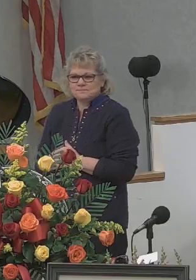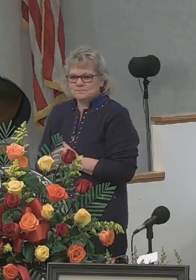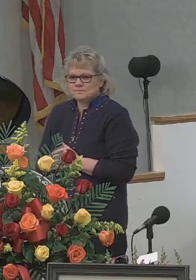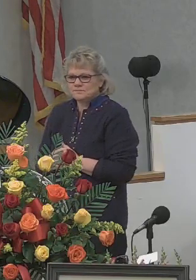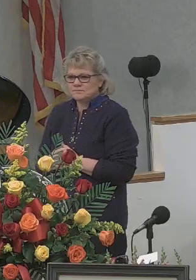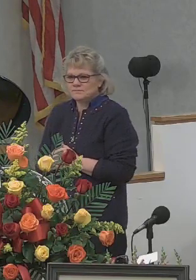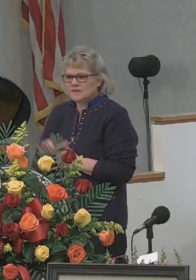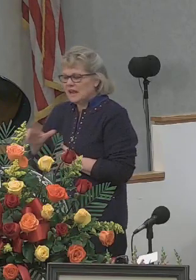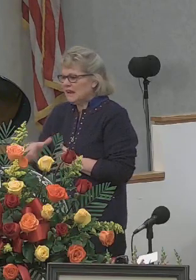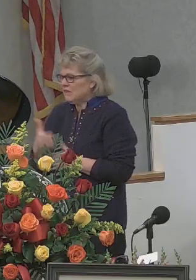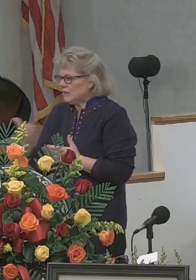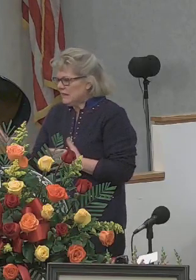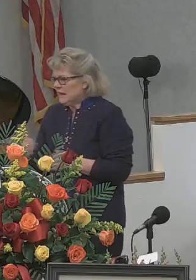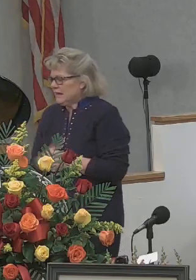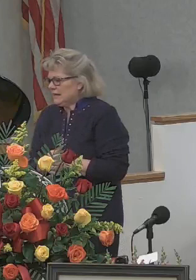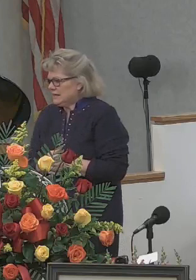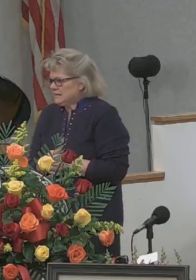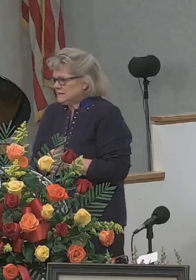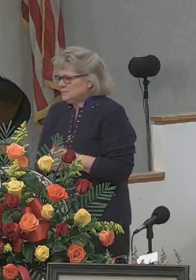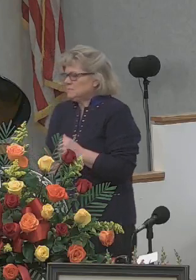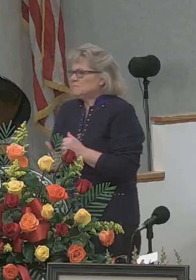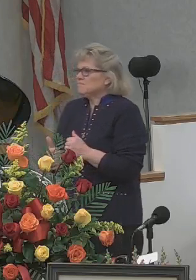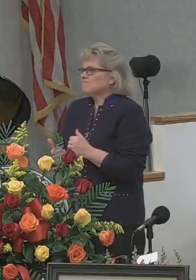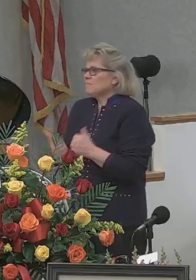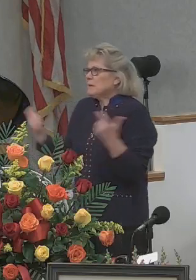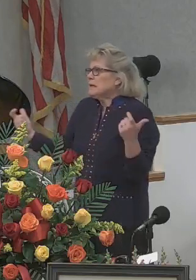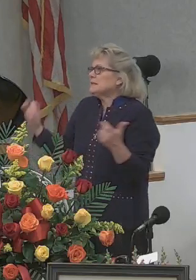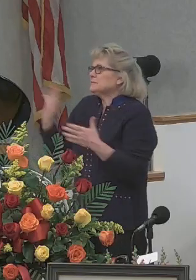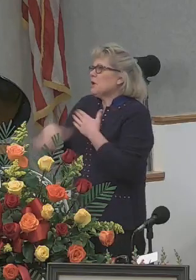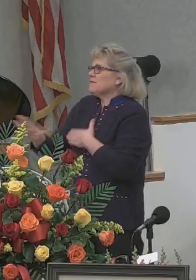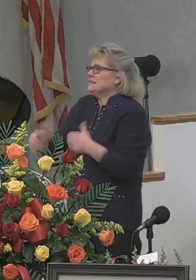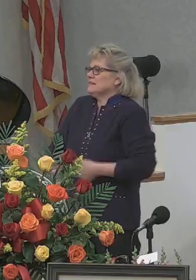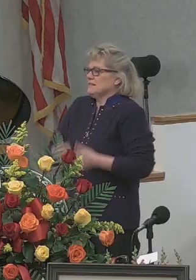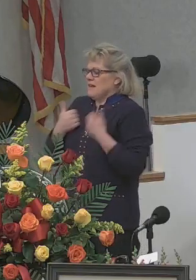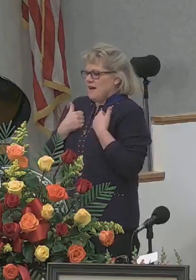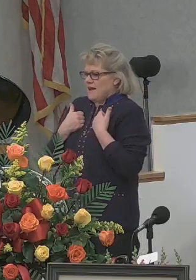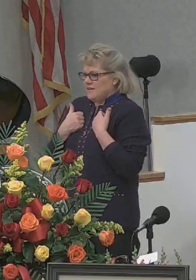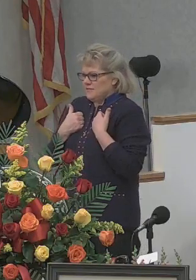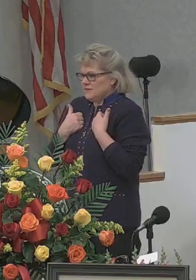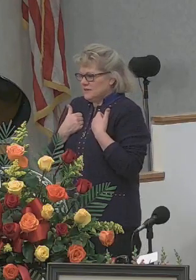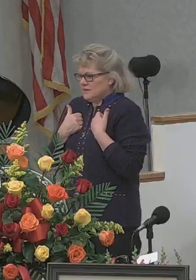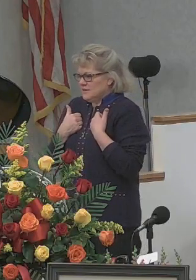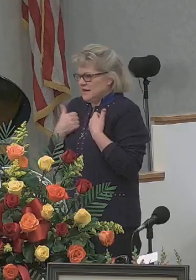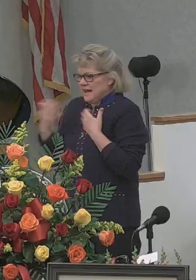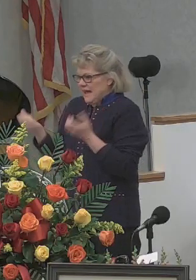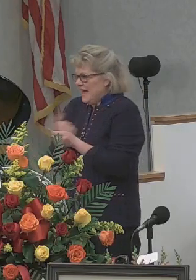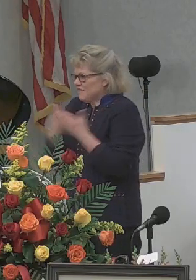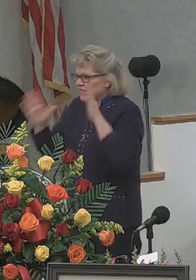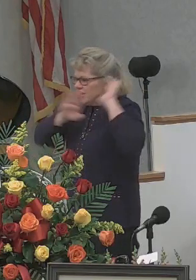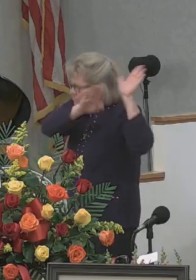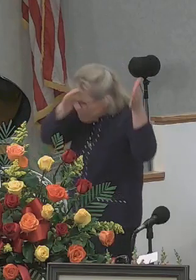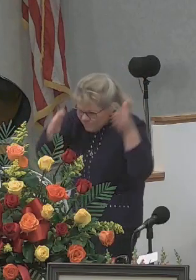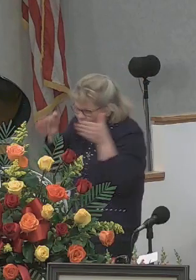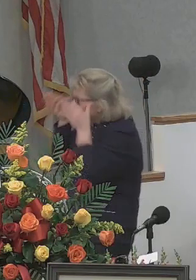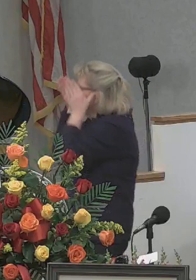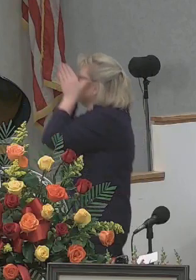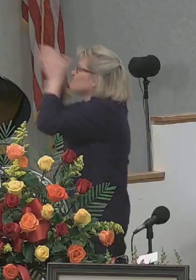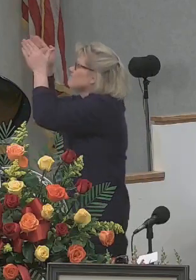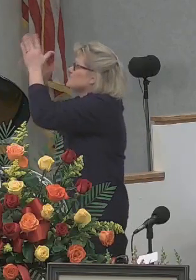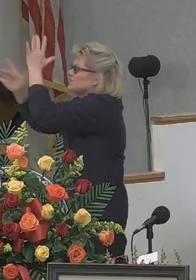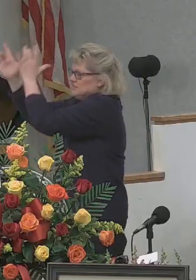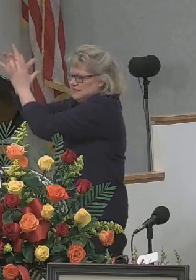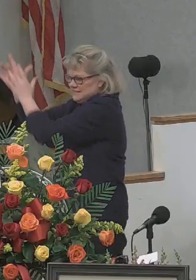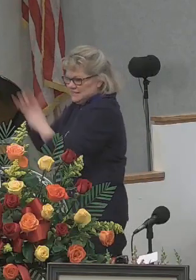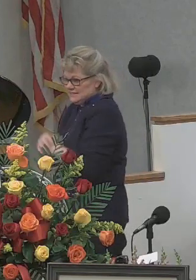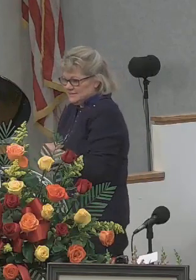But there's another thing about Grandpa, the biggest part of his life, it was how he'd bring everything back to Jesus at some point. The